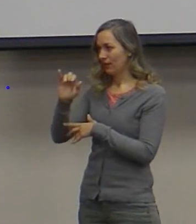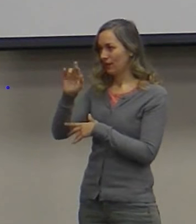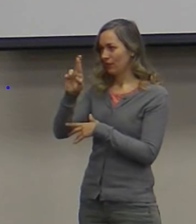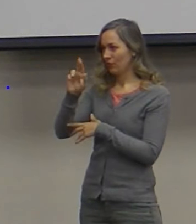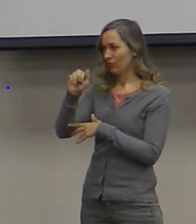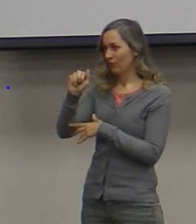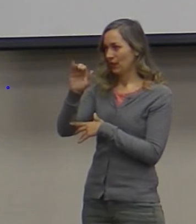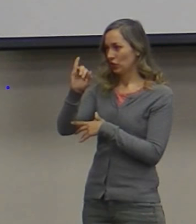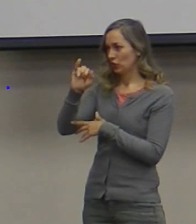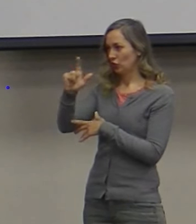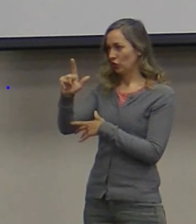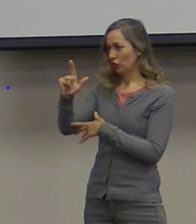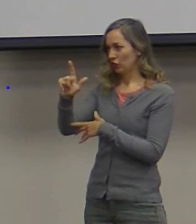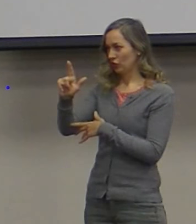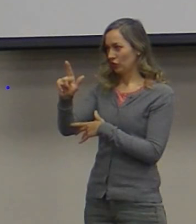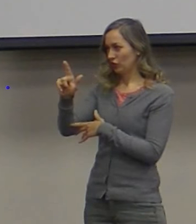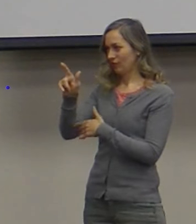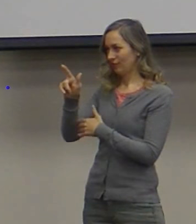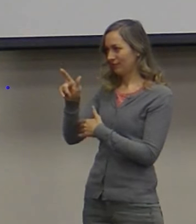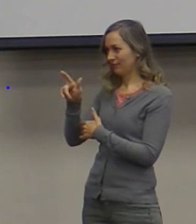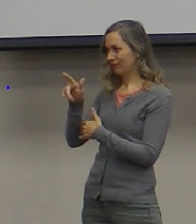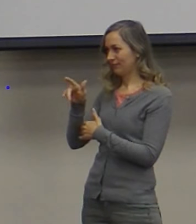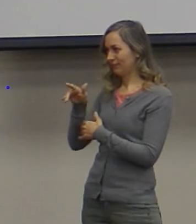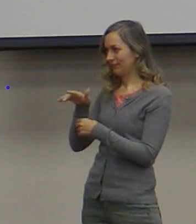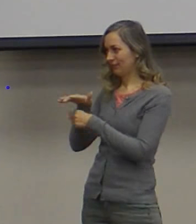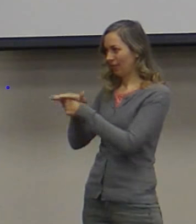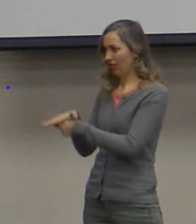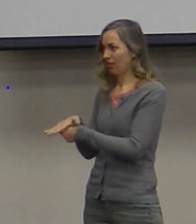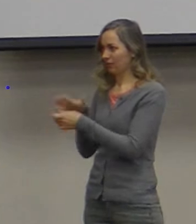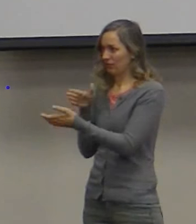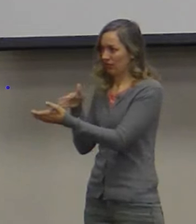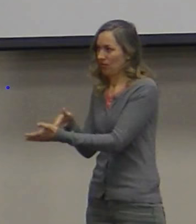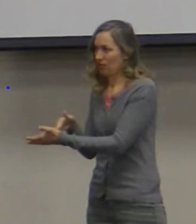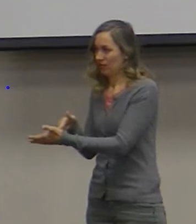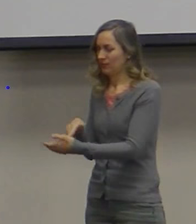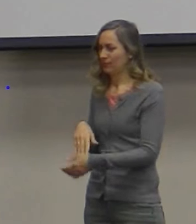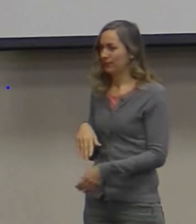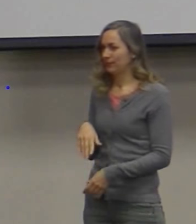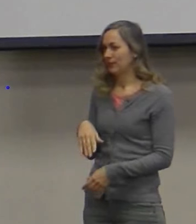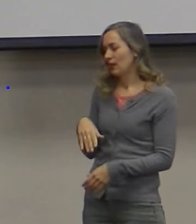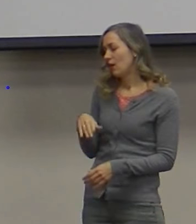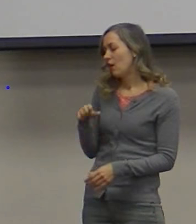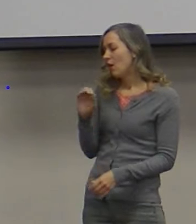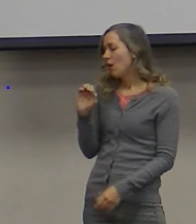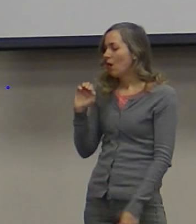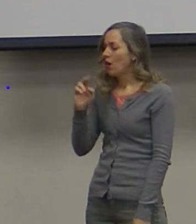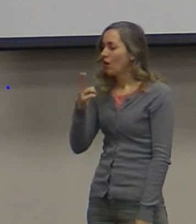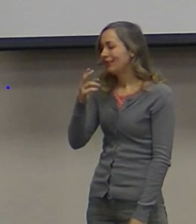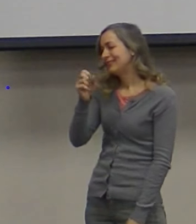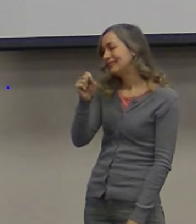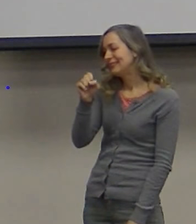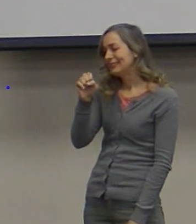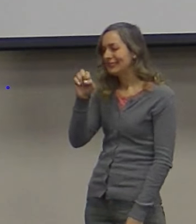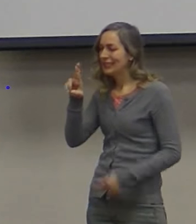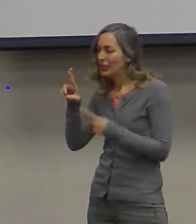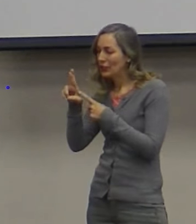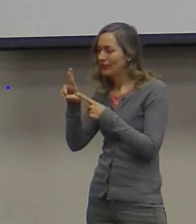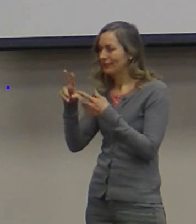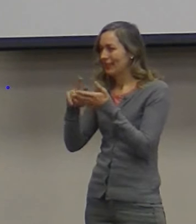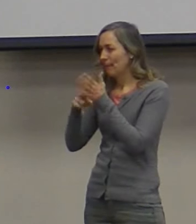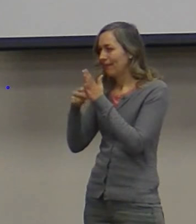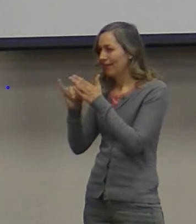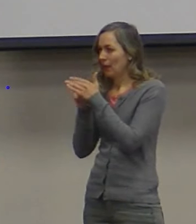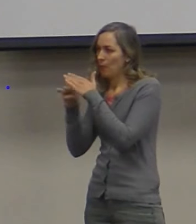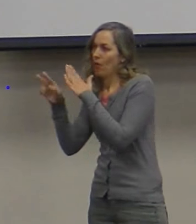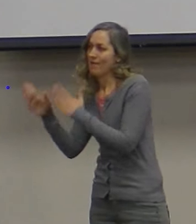saying, "Oh, seer," seer is another word for prophet, by the way. When he says, "Oh, seer," it's as if he is calling him